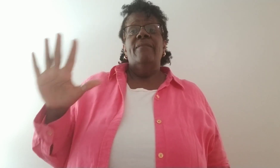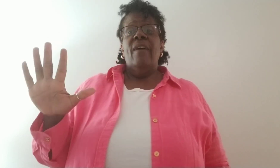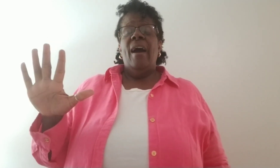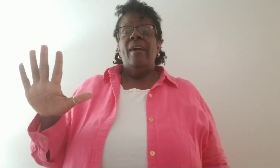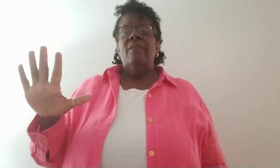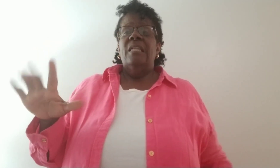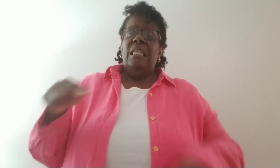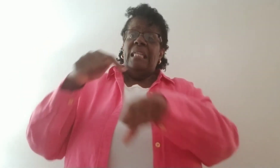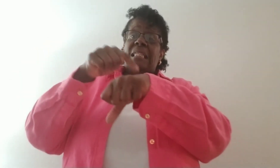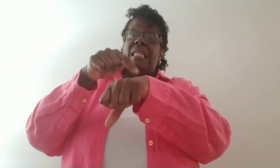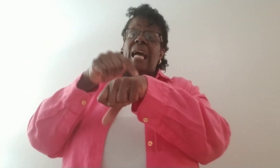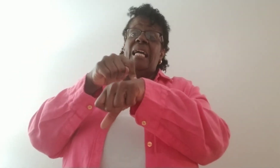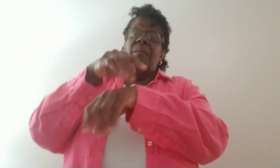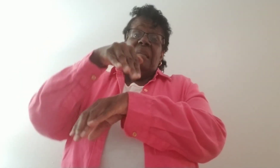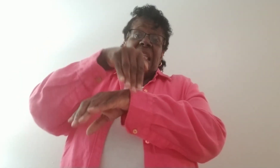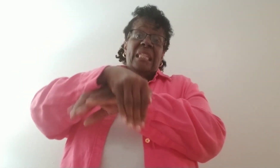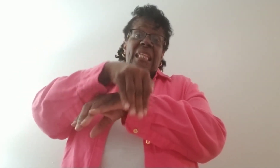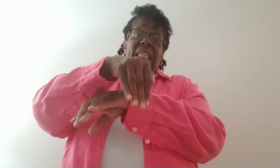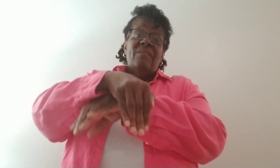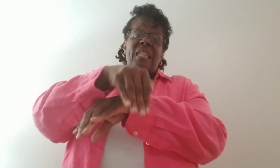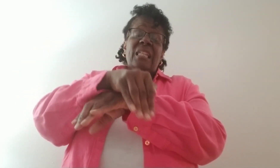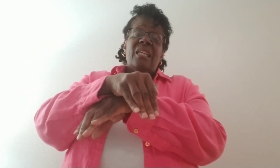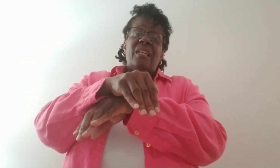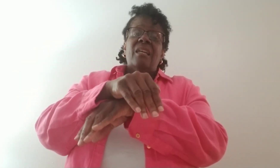7:45. Time, evening,